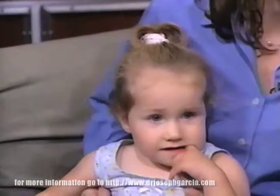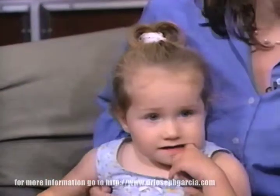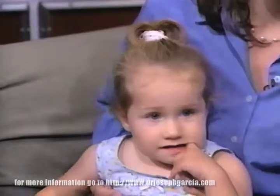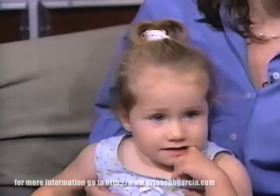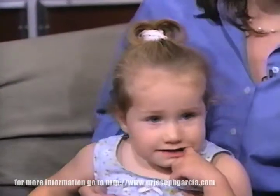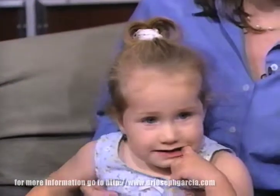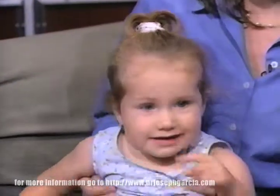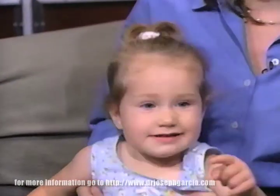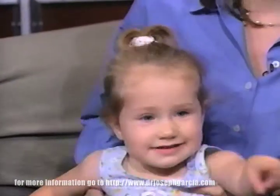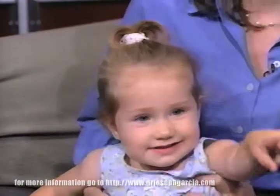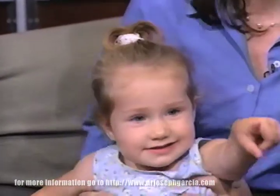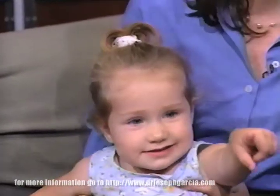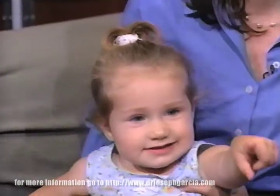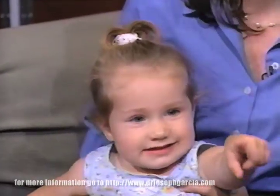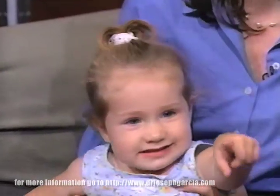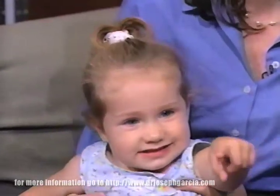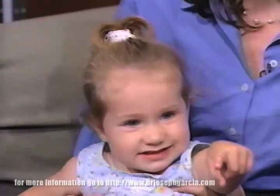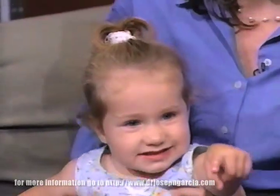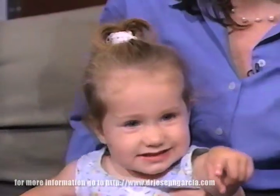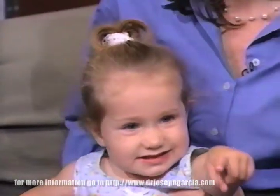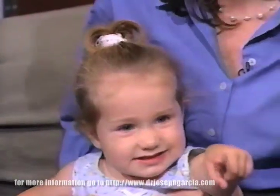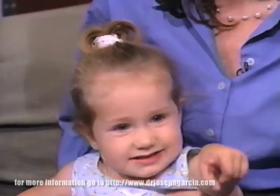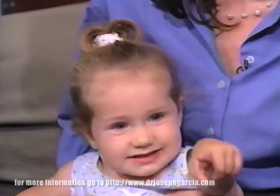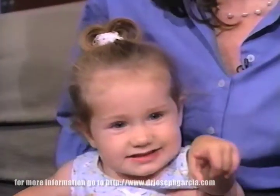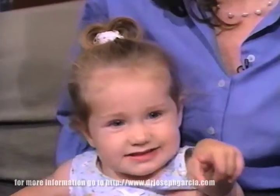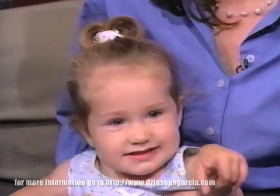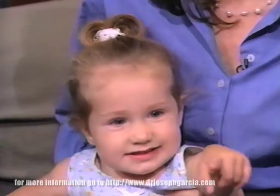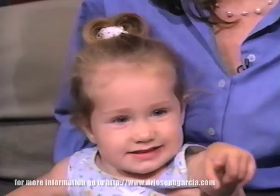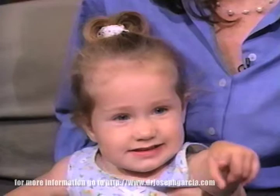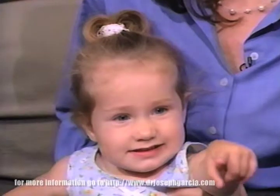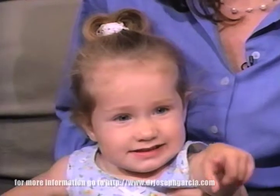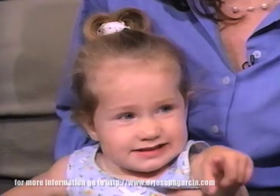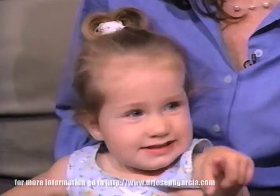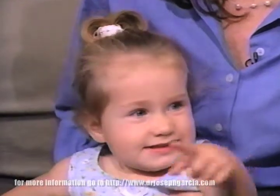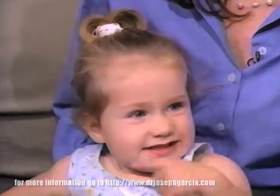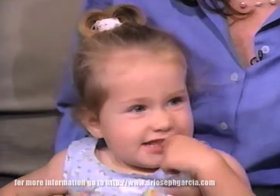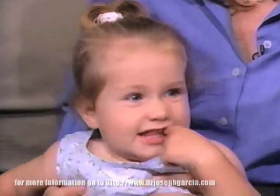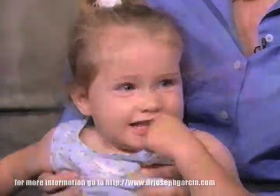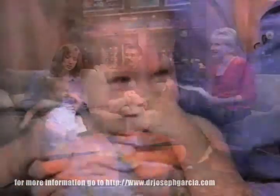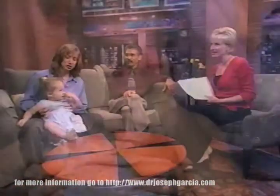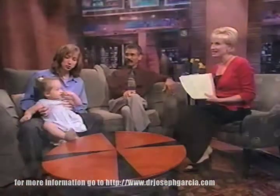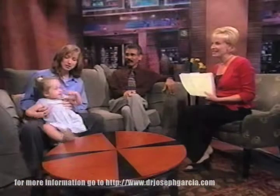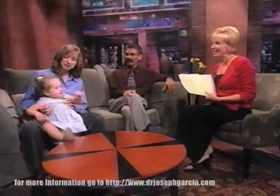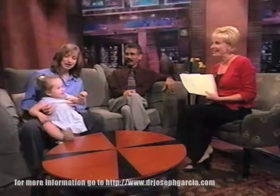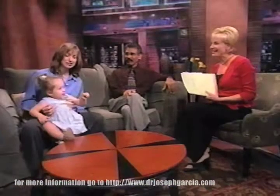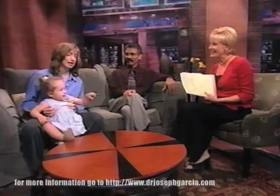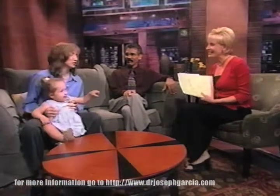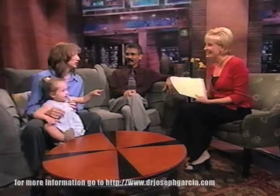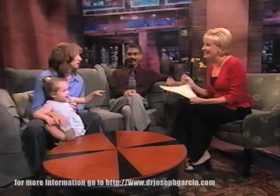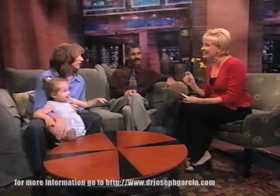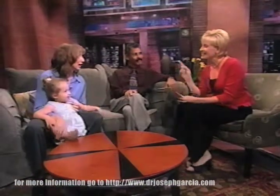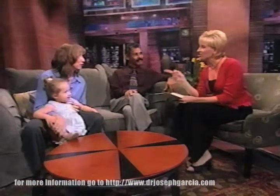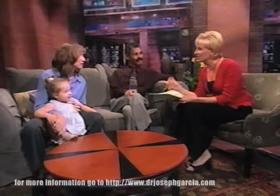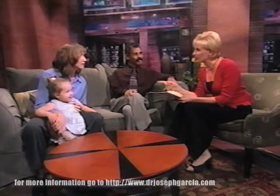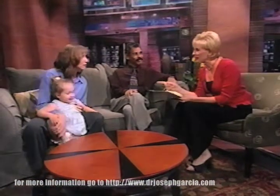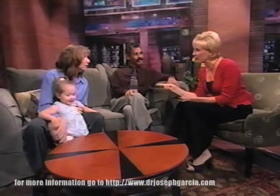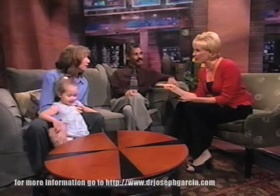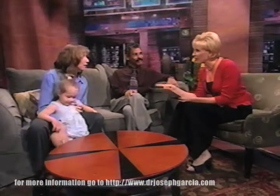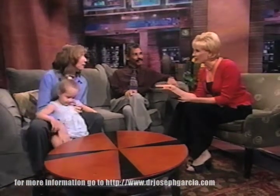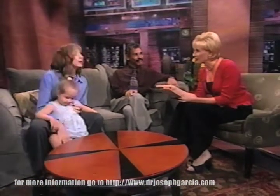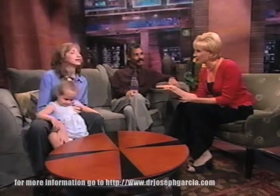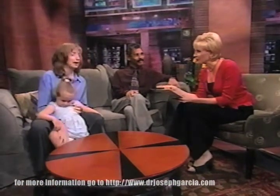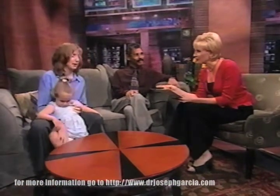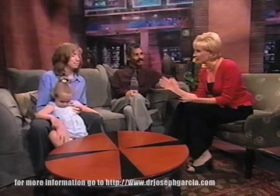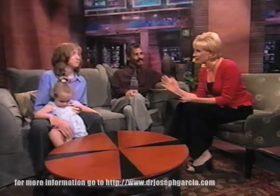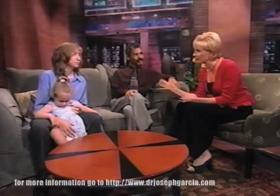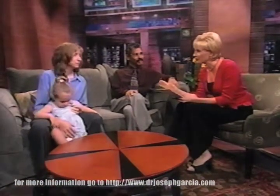wonderful. She has just really picked it up very easily and knows about 20 signs actually right now. And she's 21